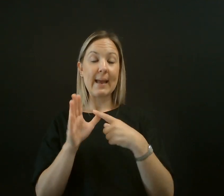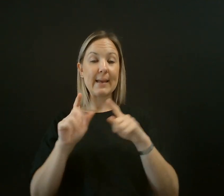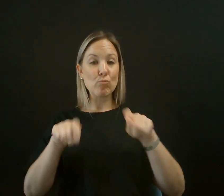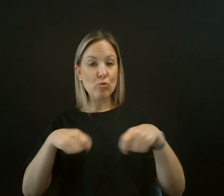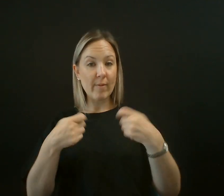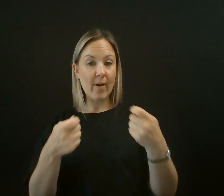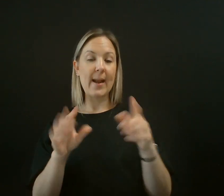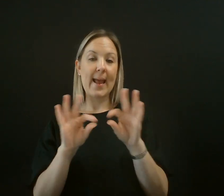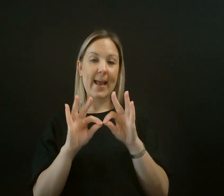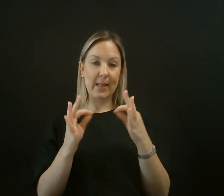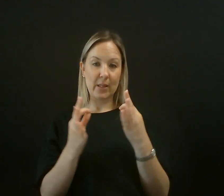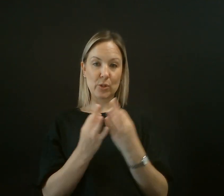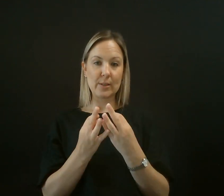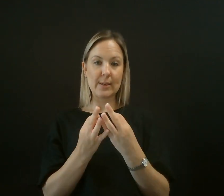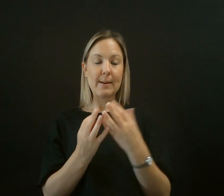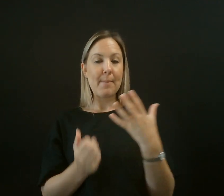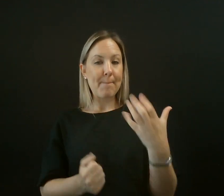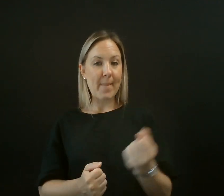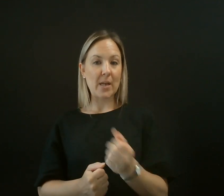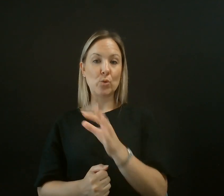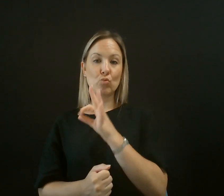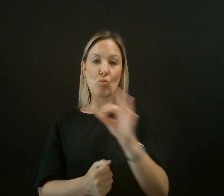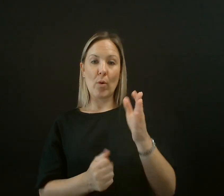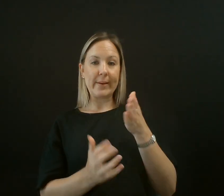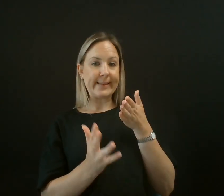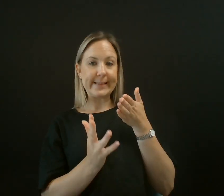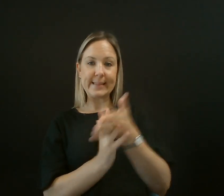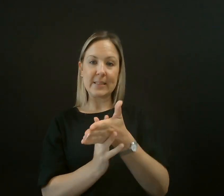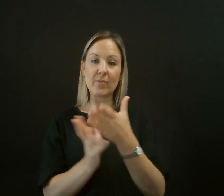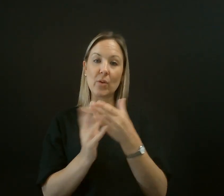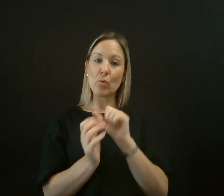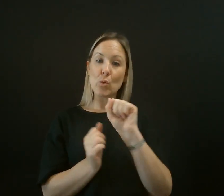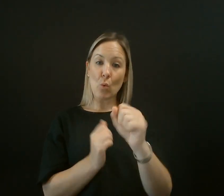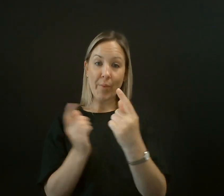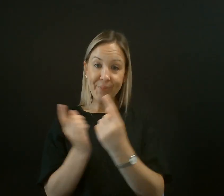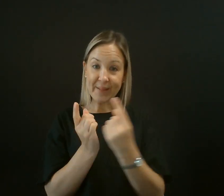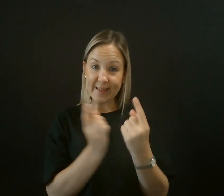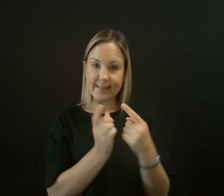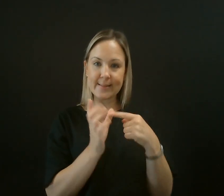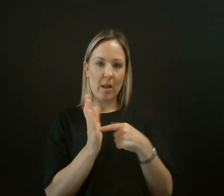provider/agent must not interfere with your possessions at the premises.